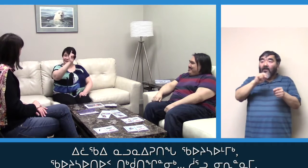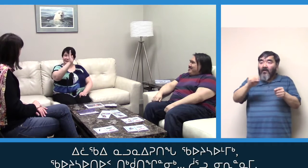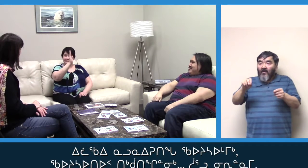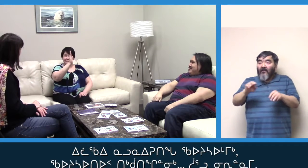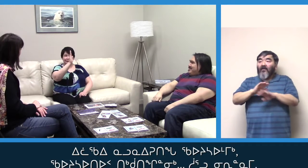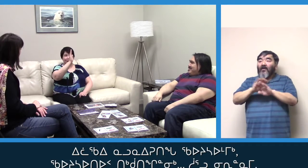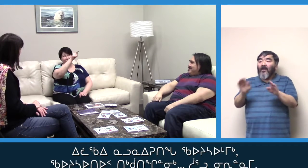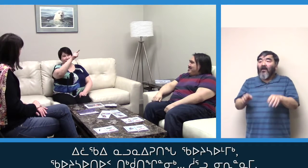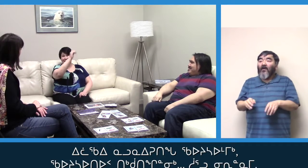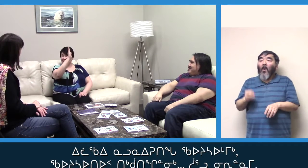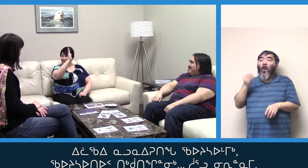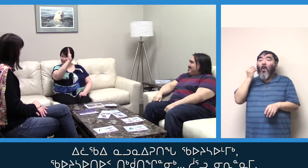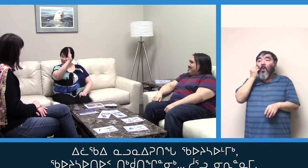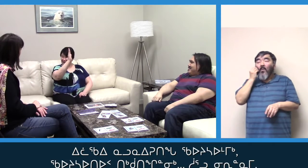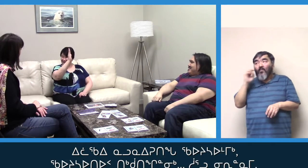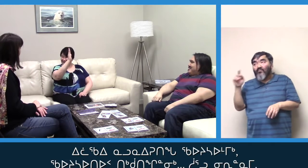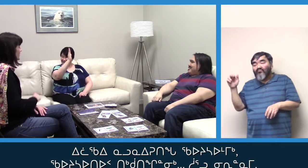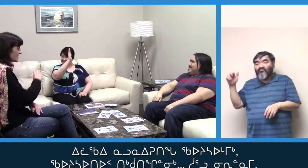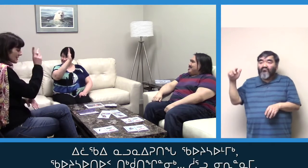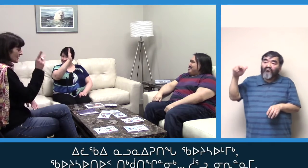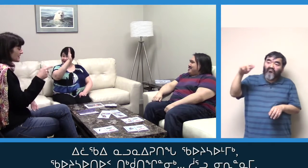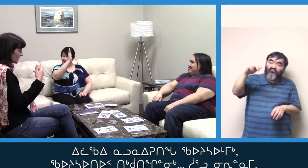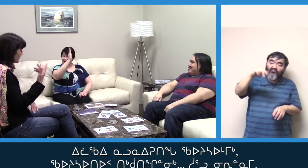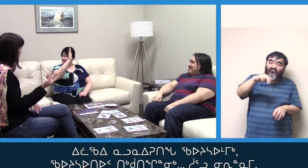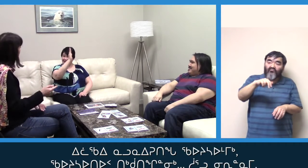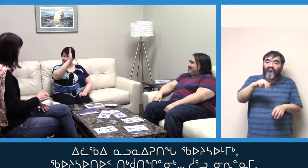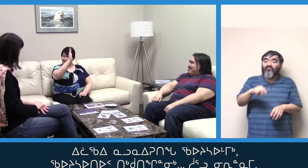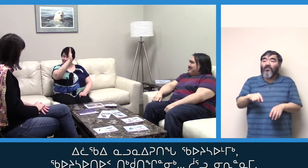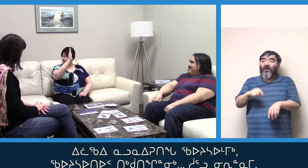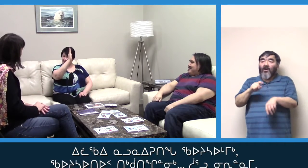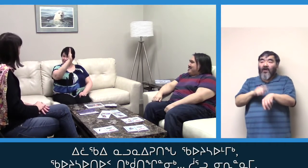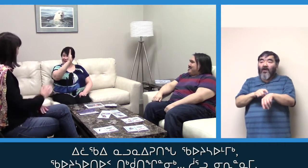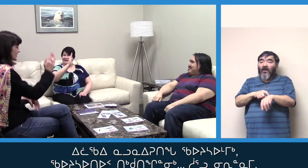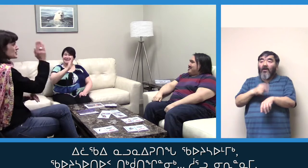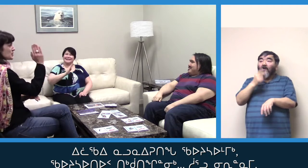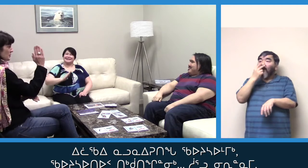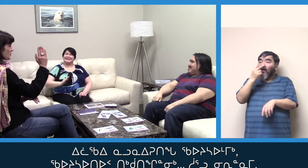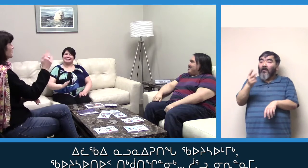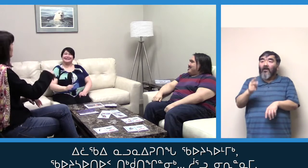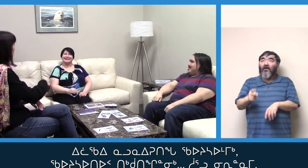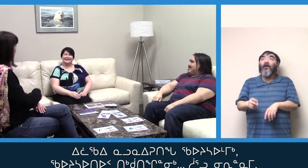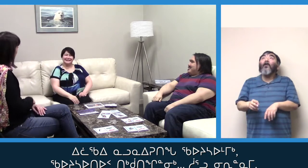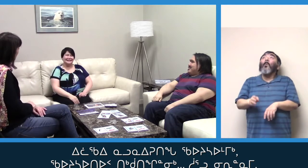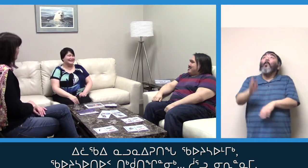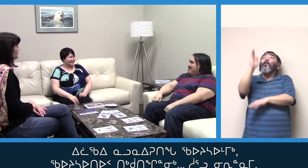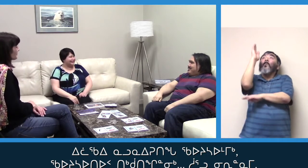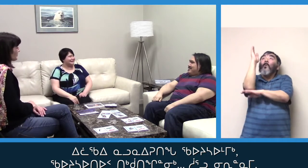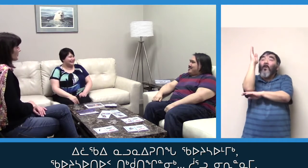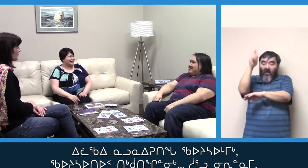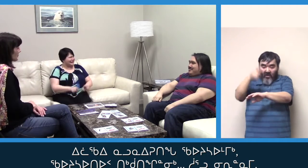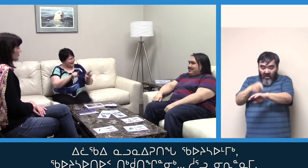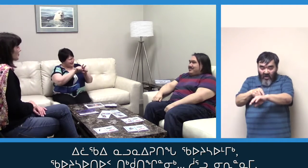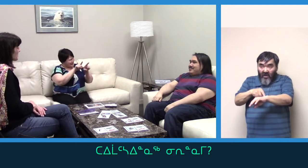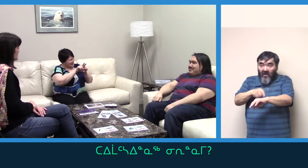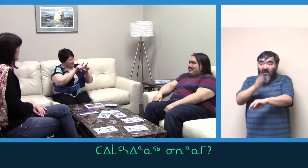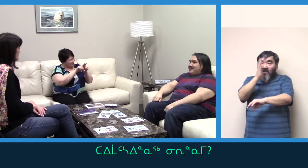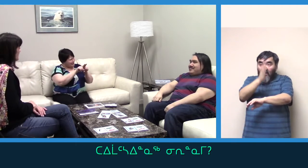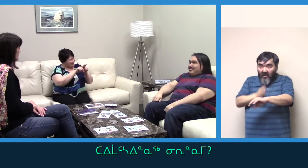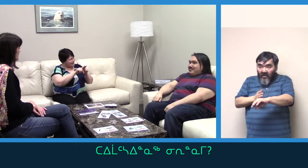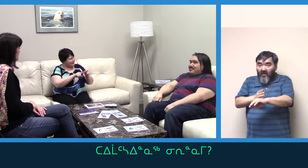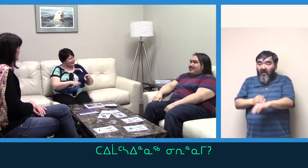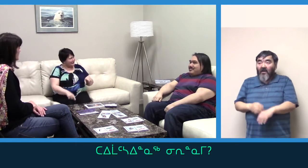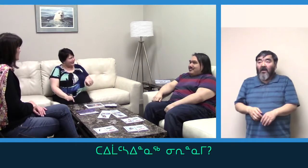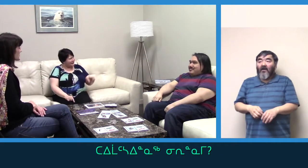she's referencing the clock. Yes, The hands at the top, exactly. right? That's new. Yeah. Mhm. It's